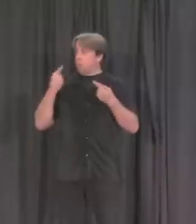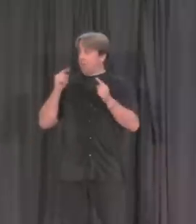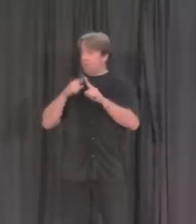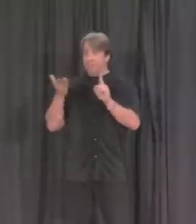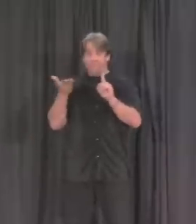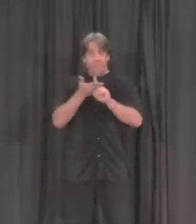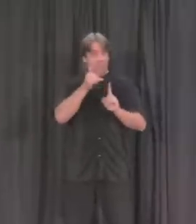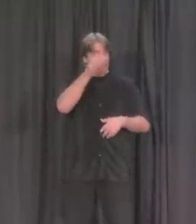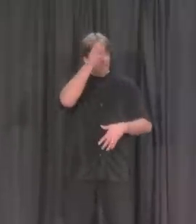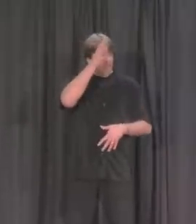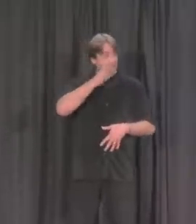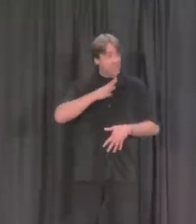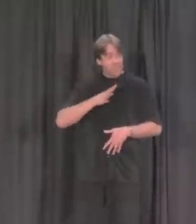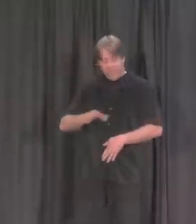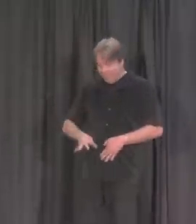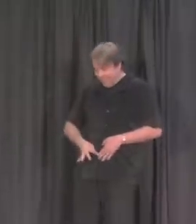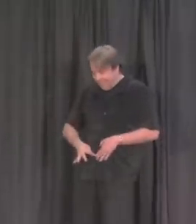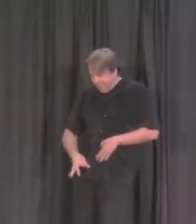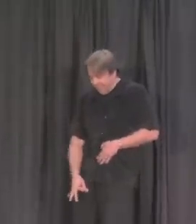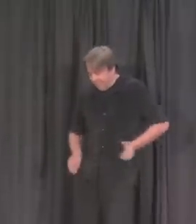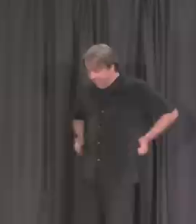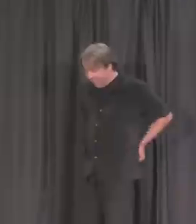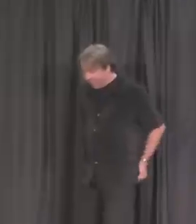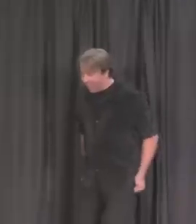Can you imagine? I was trying to convince that deaf German guy.